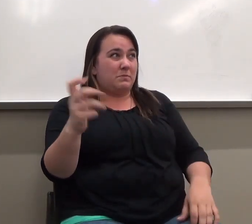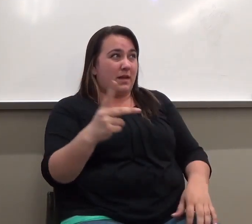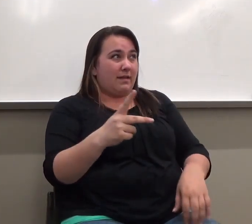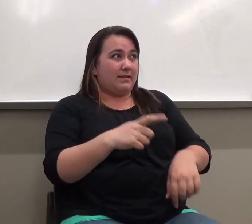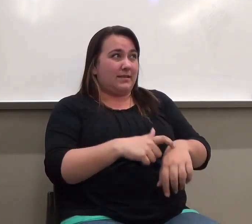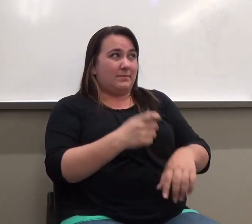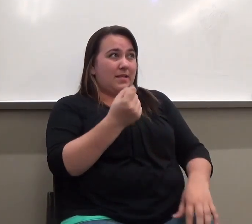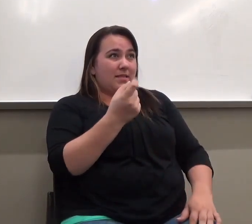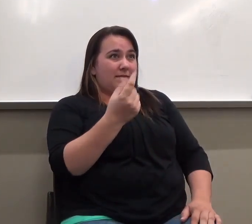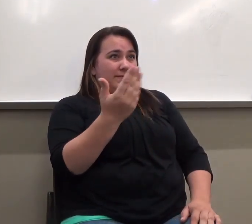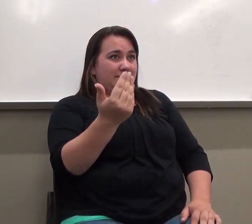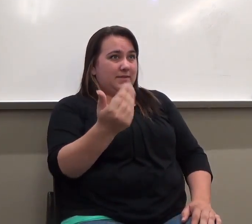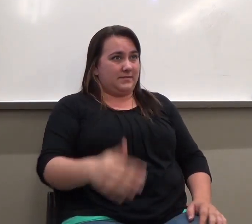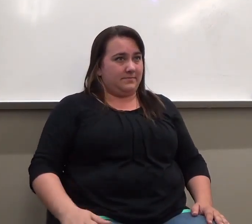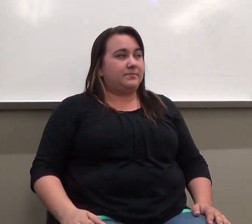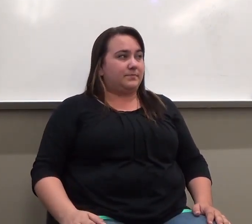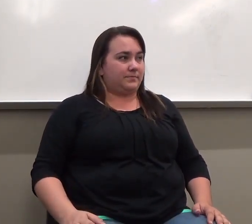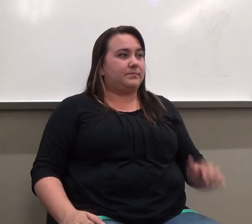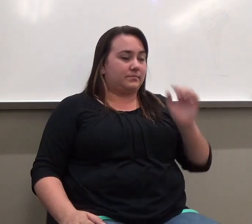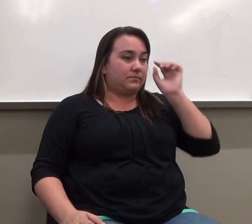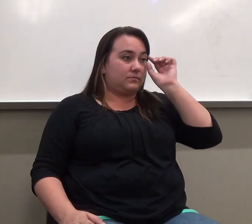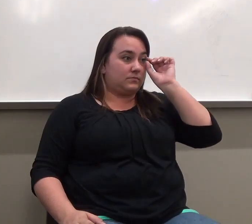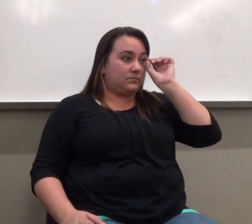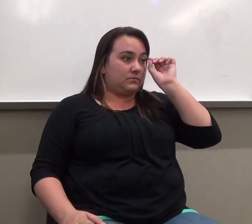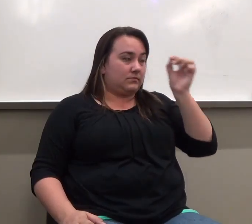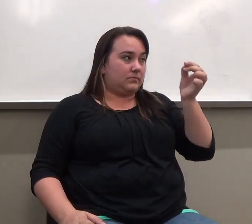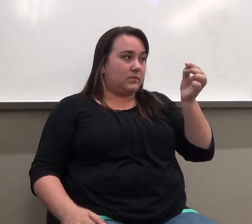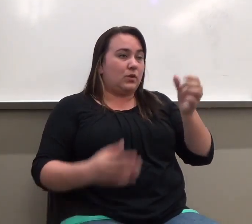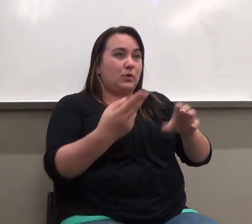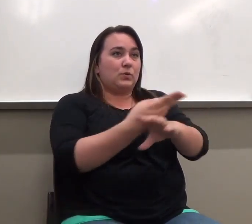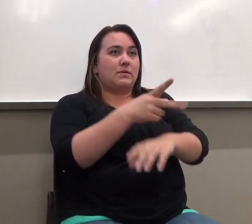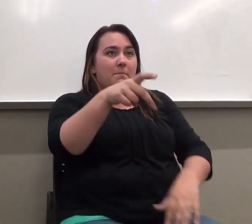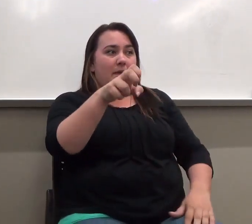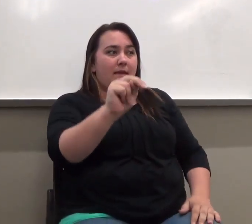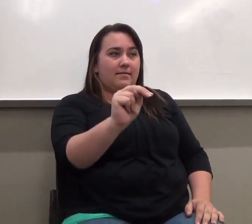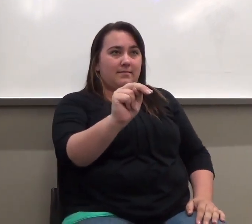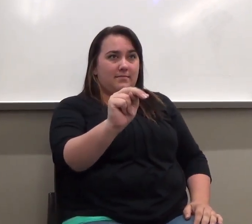ones from last semester. About 10 minutes for the quiz, then take a break. So we're